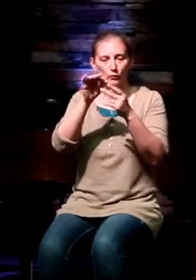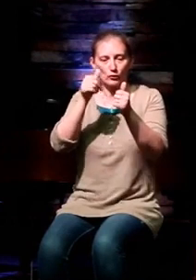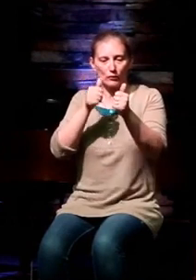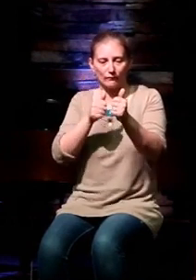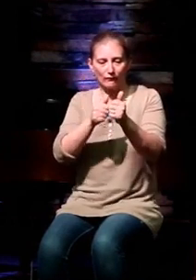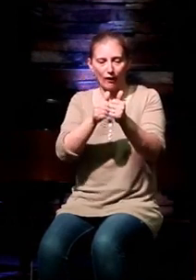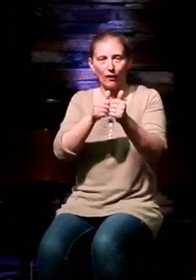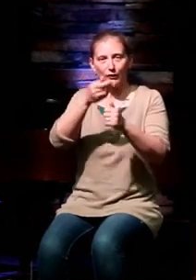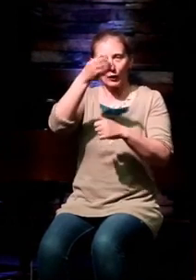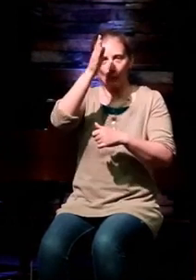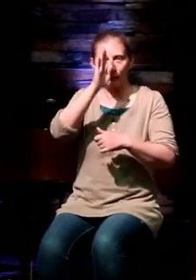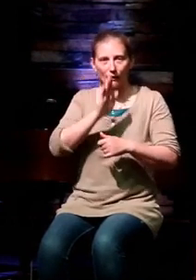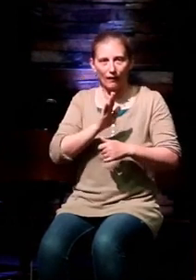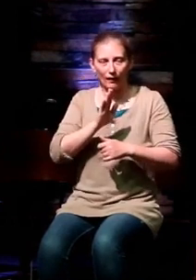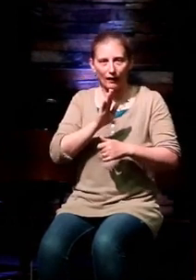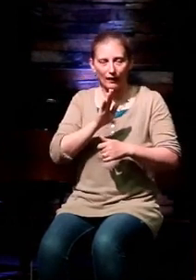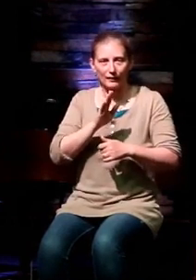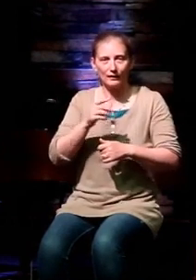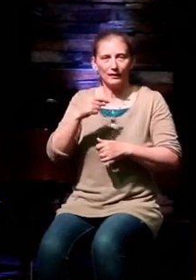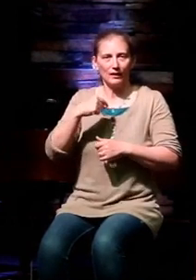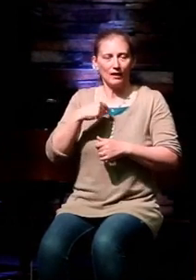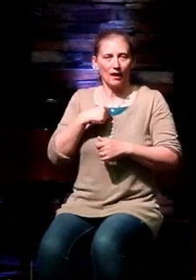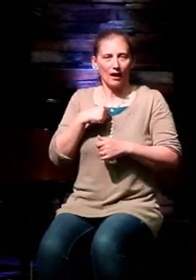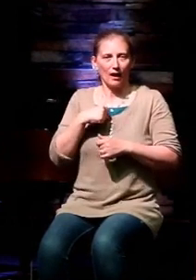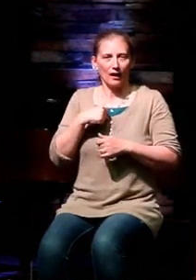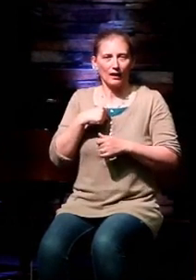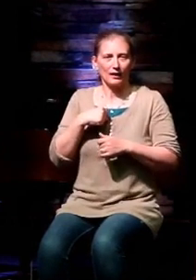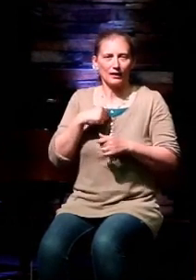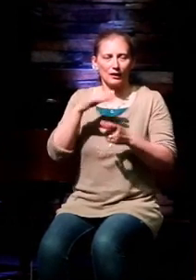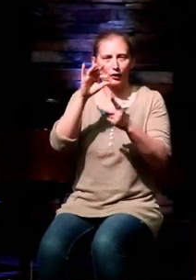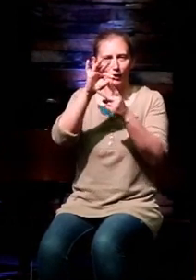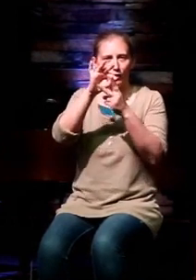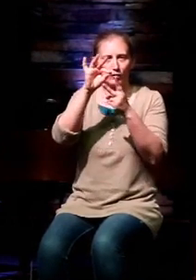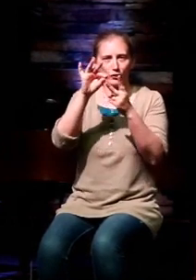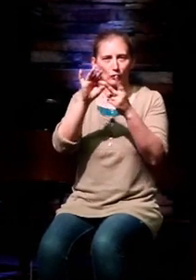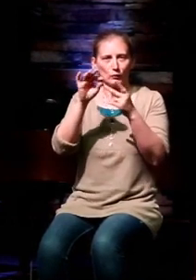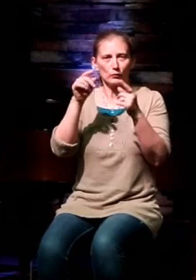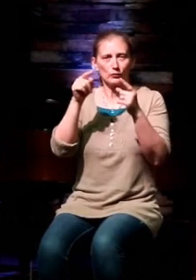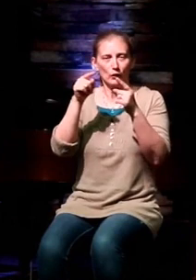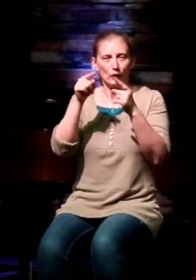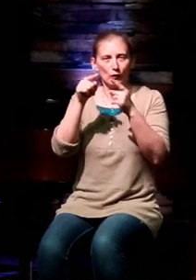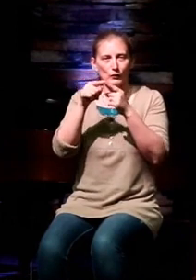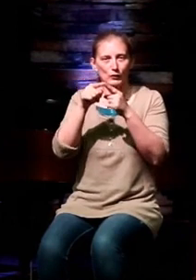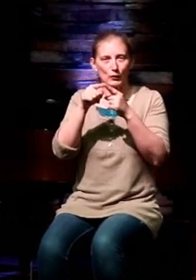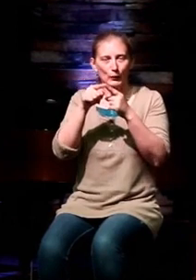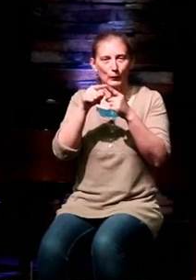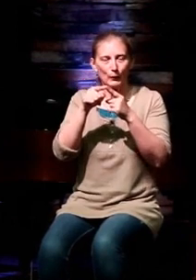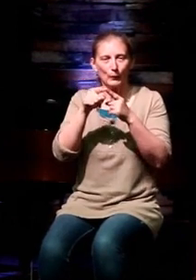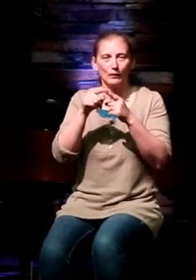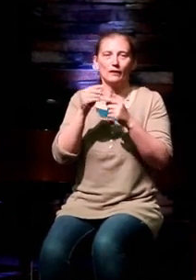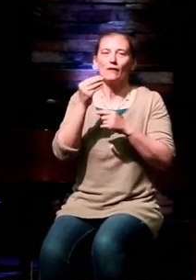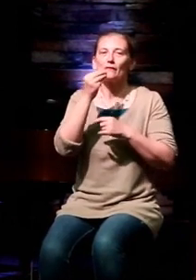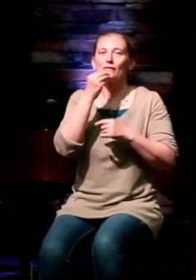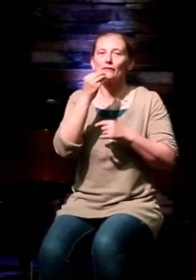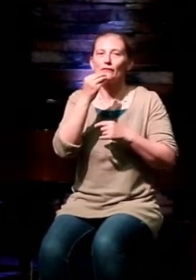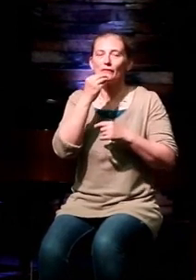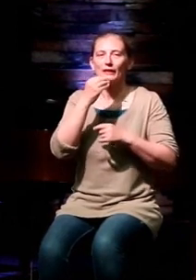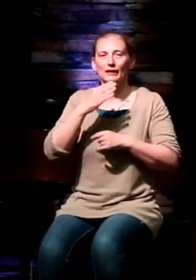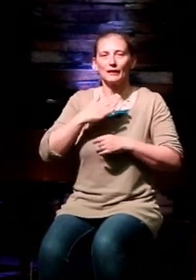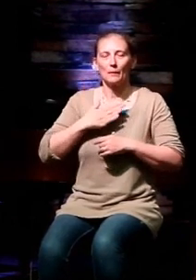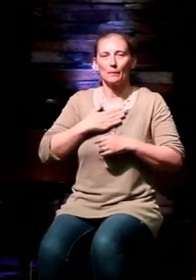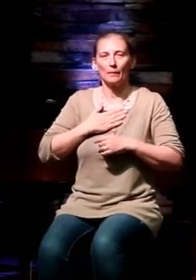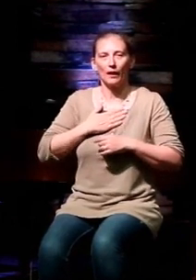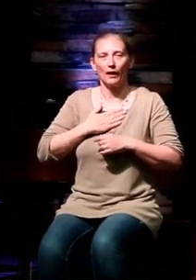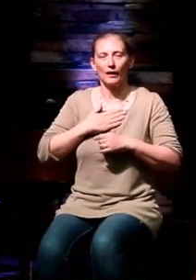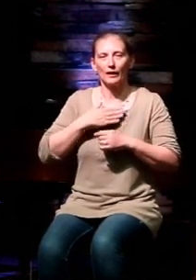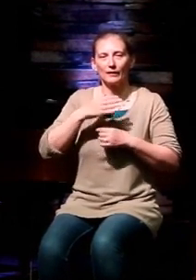I'm going to choose and make the choice not to give into that. And what am I going to do? I'm going to pour some more water in the glass. I'm going to